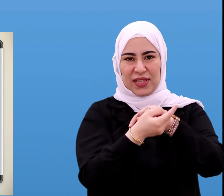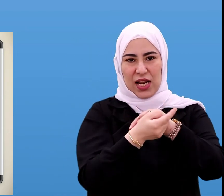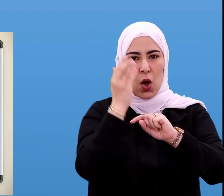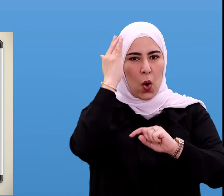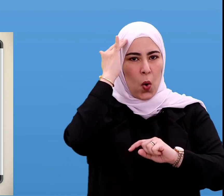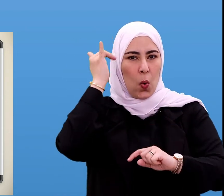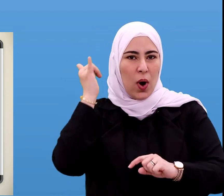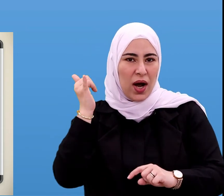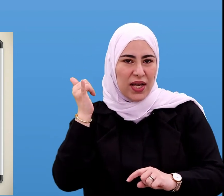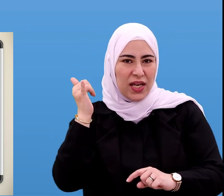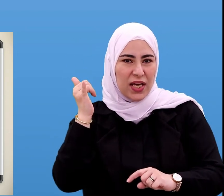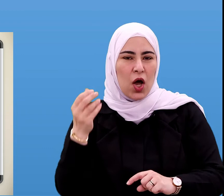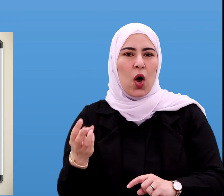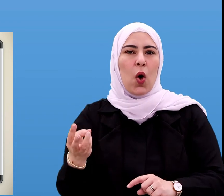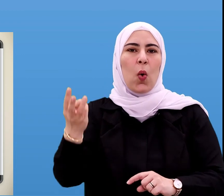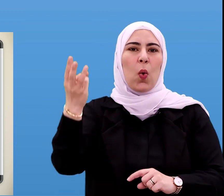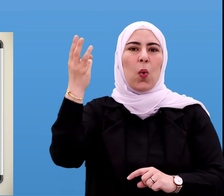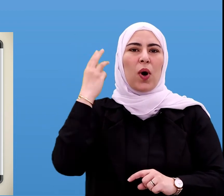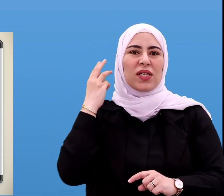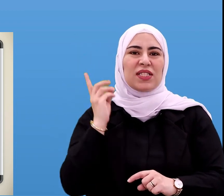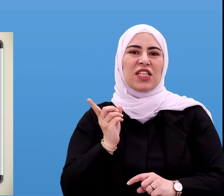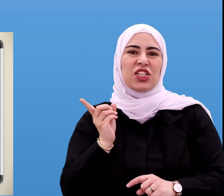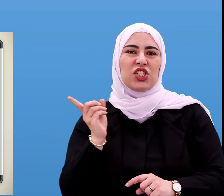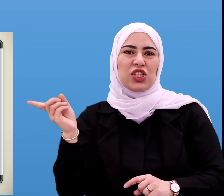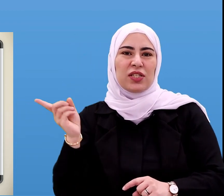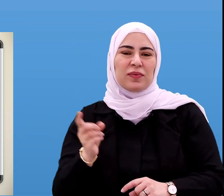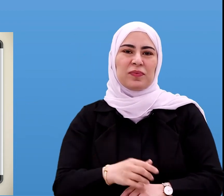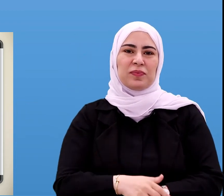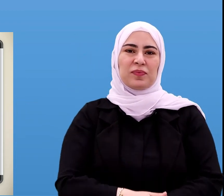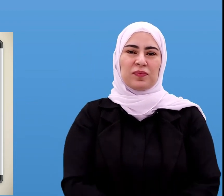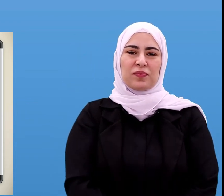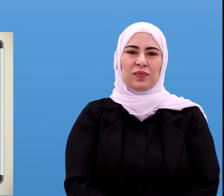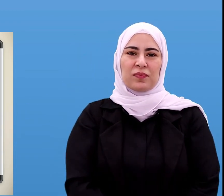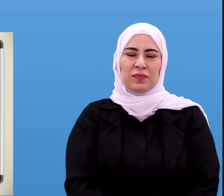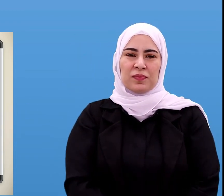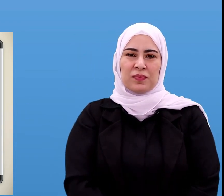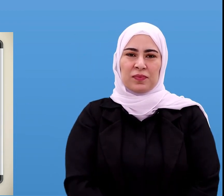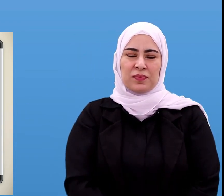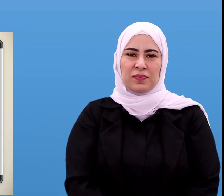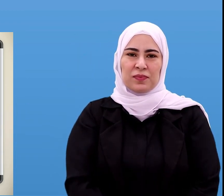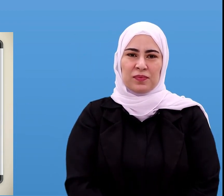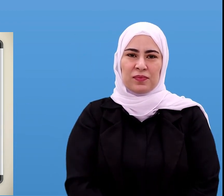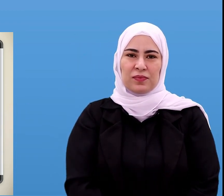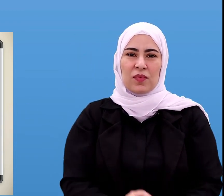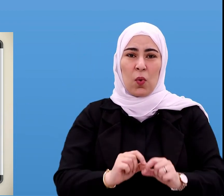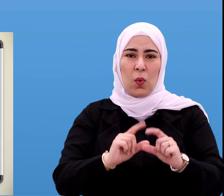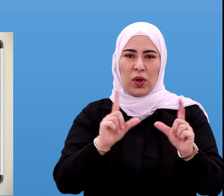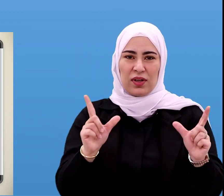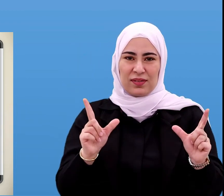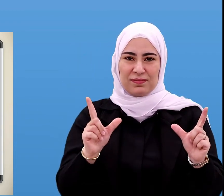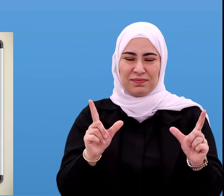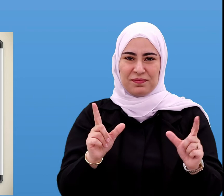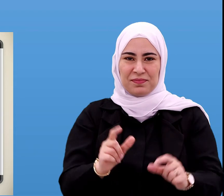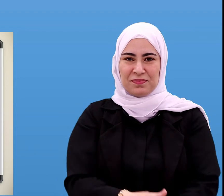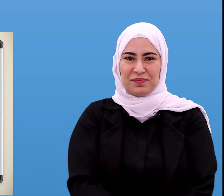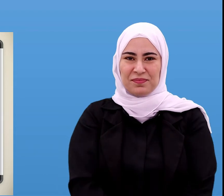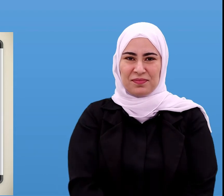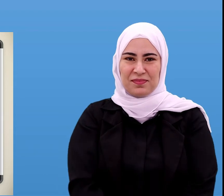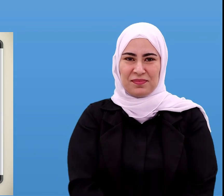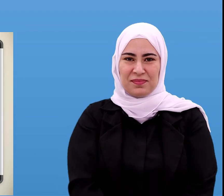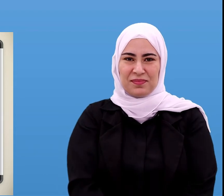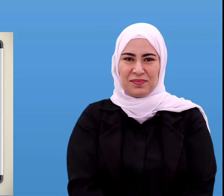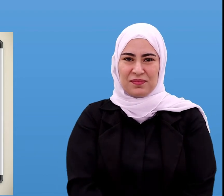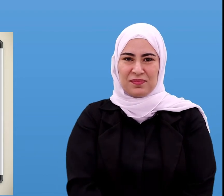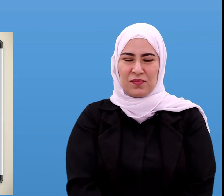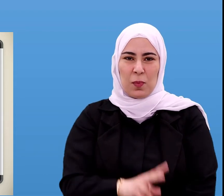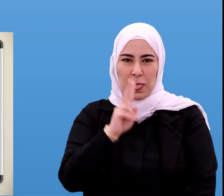will say, why were you or why were they instead of they were. Is it clear?